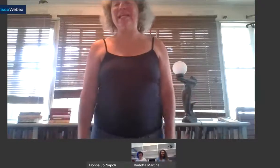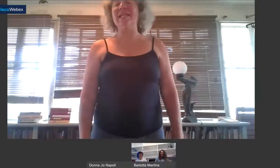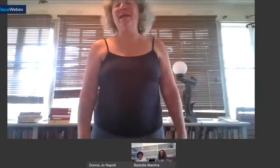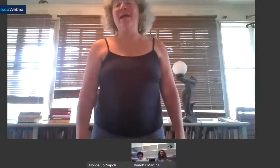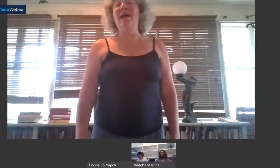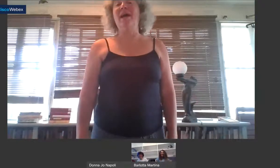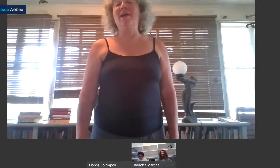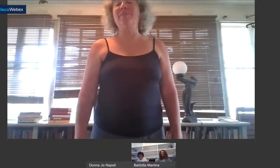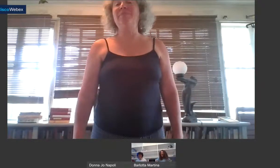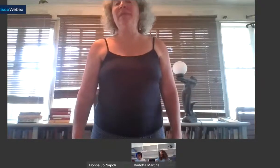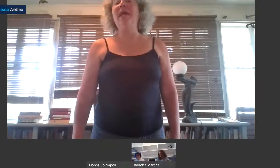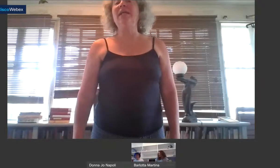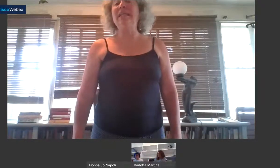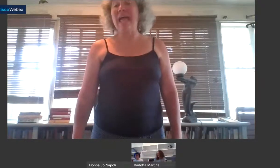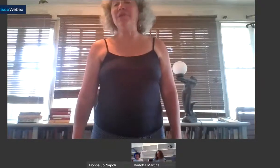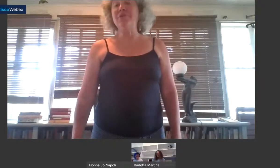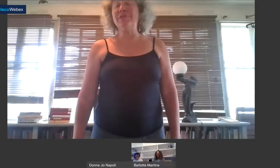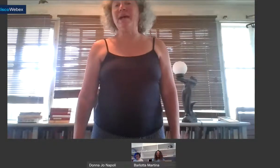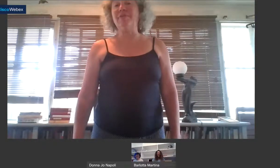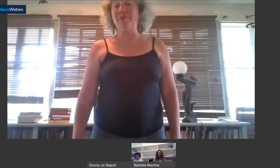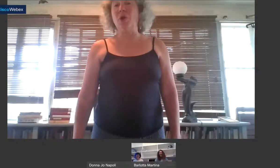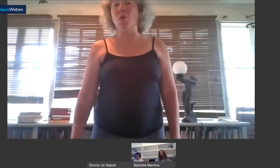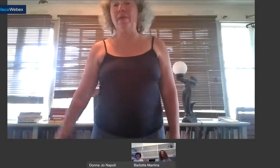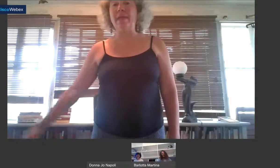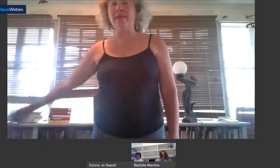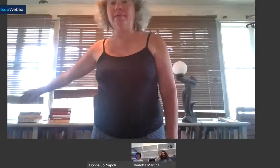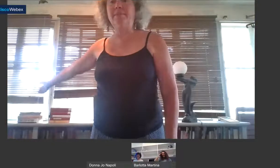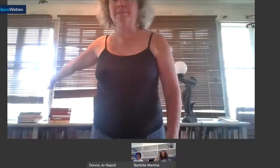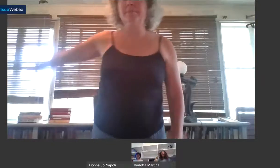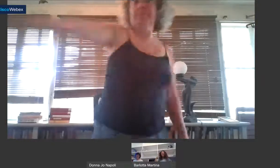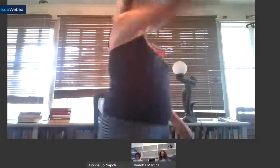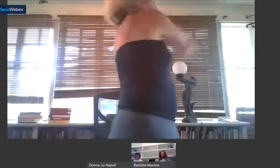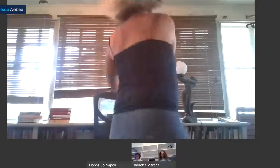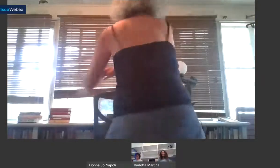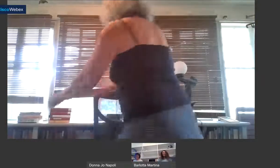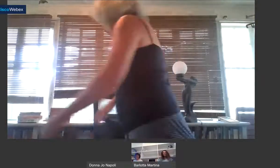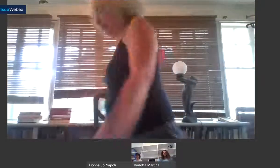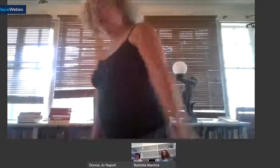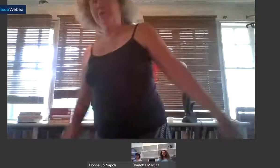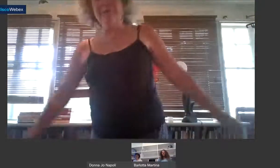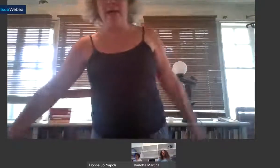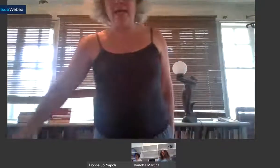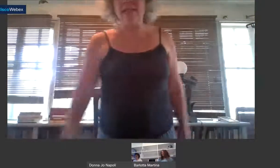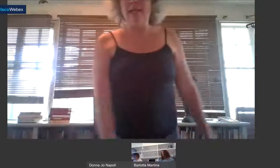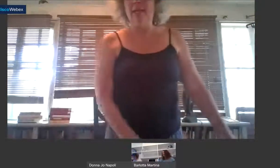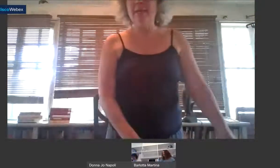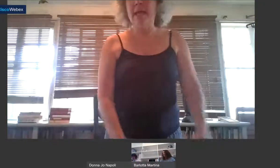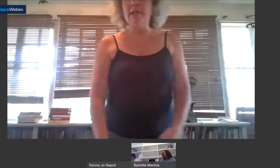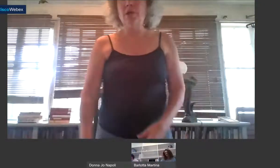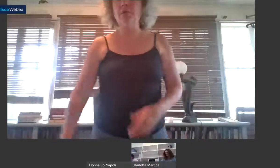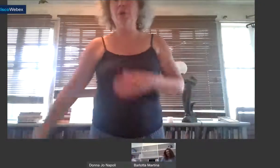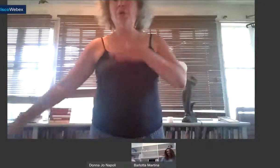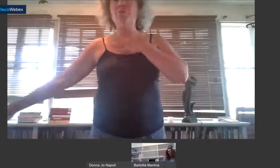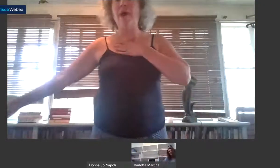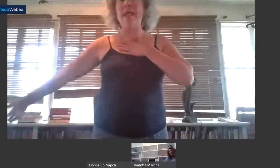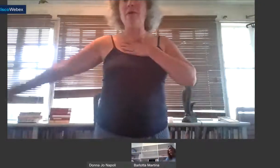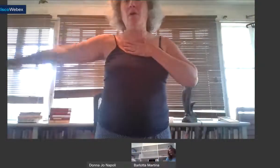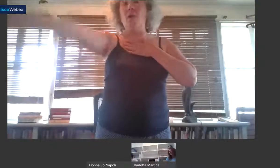willing, let yourself go with it. And you'll find that your right